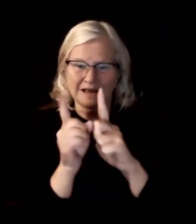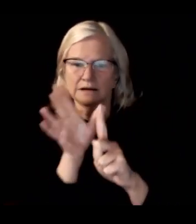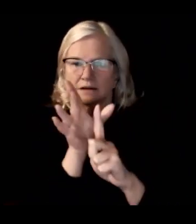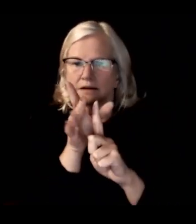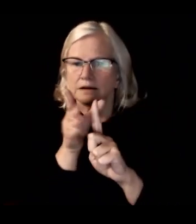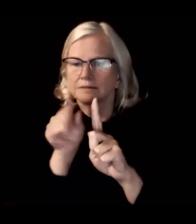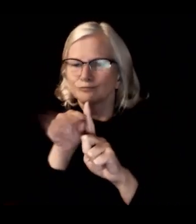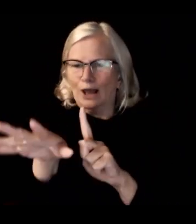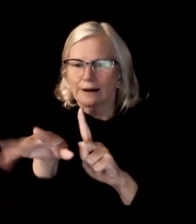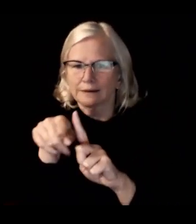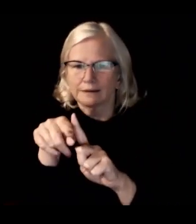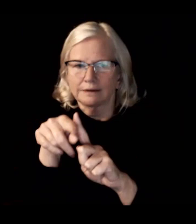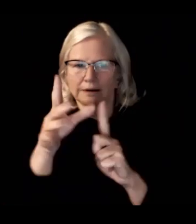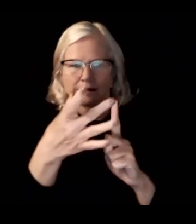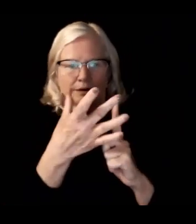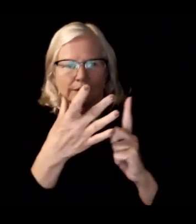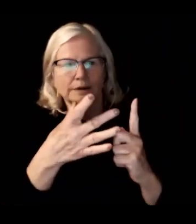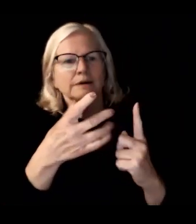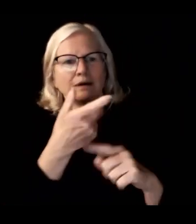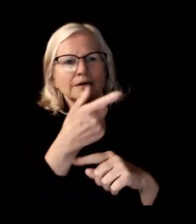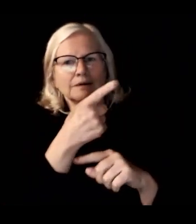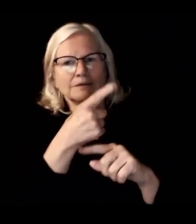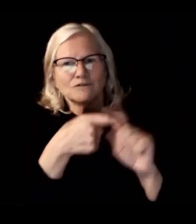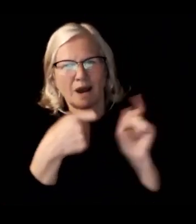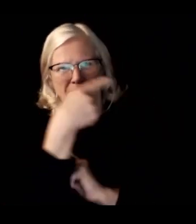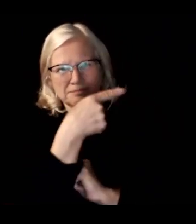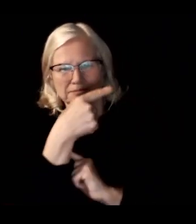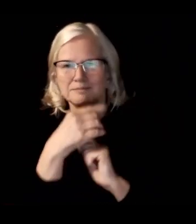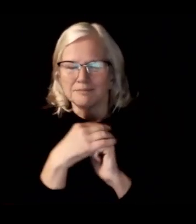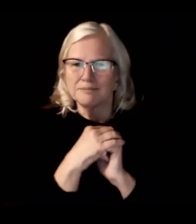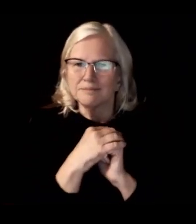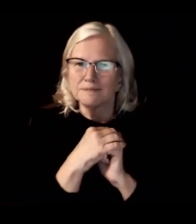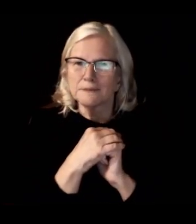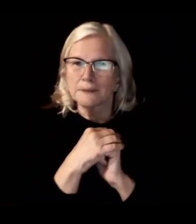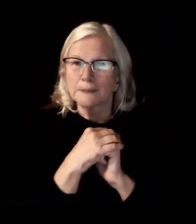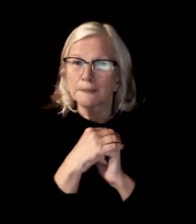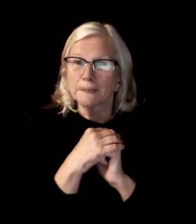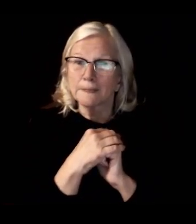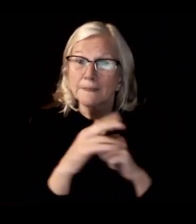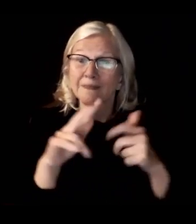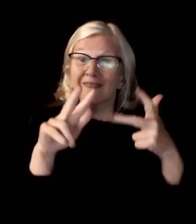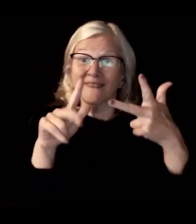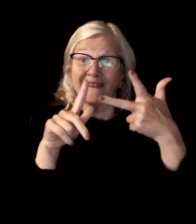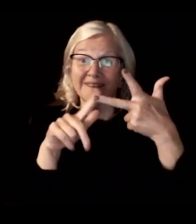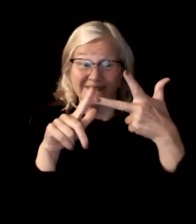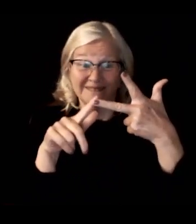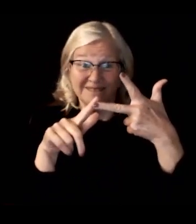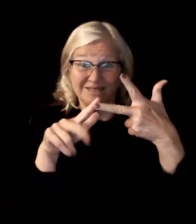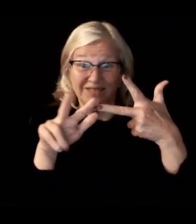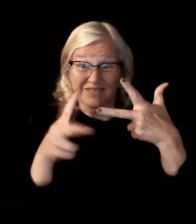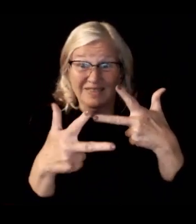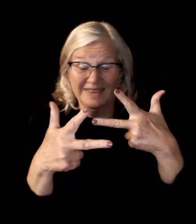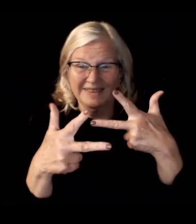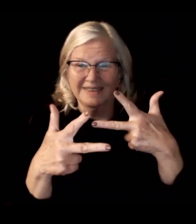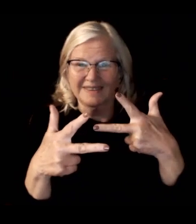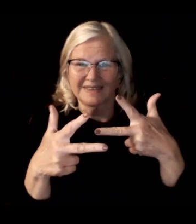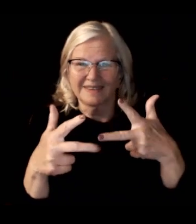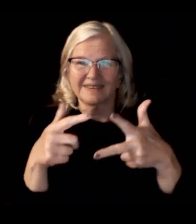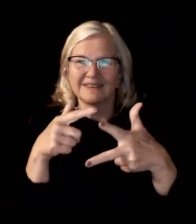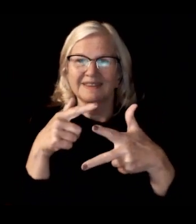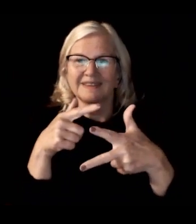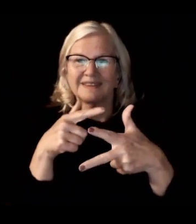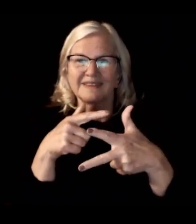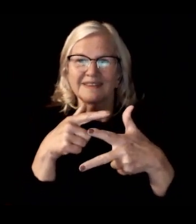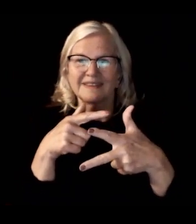event yourself, but you were exposed to someone who was exposed to someone who did attend the event. And we are looking into cases